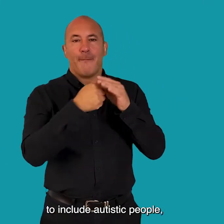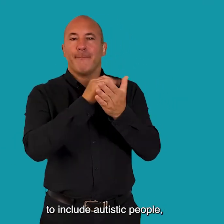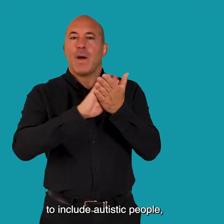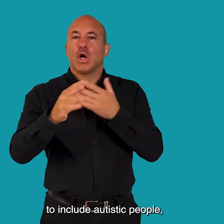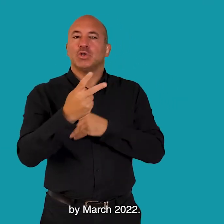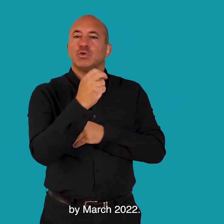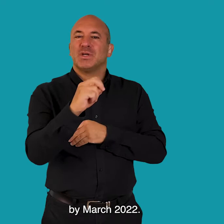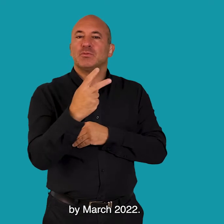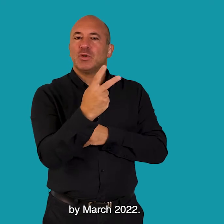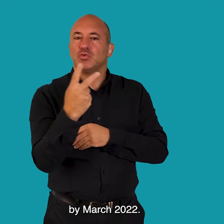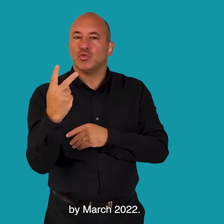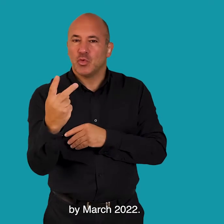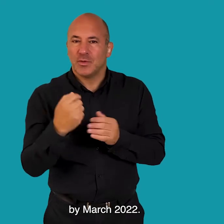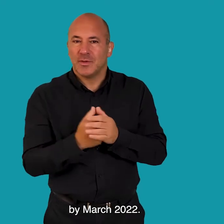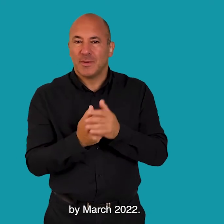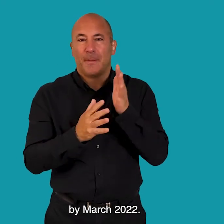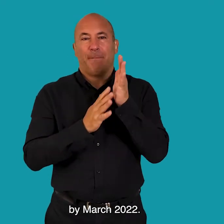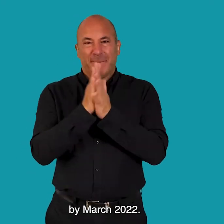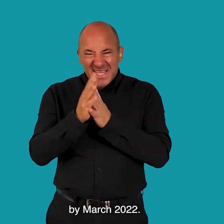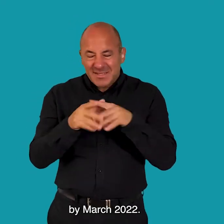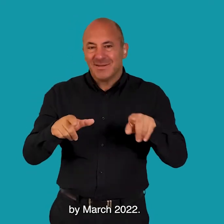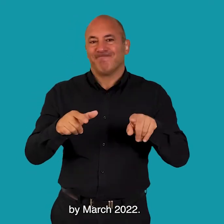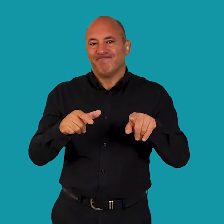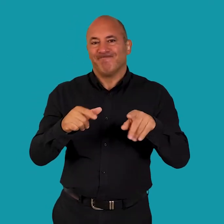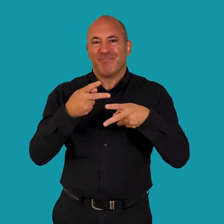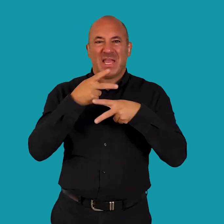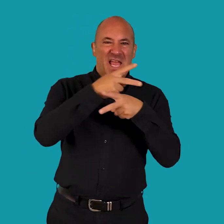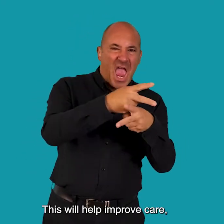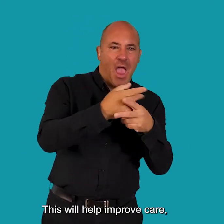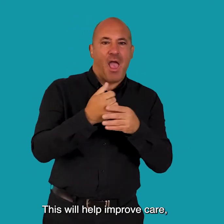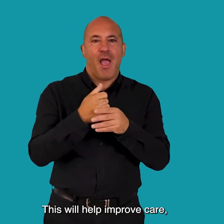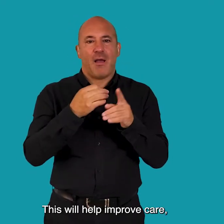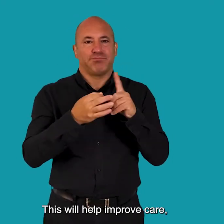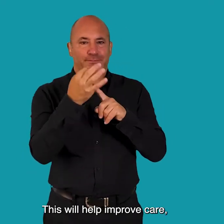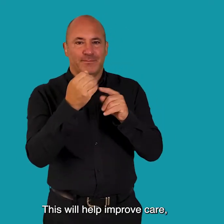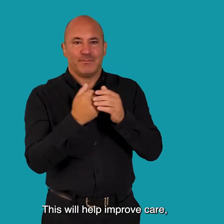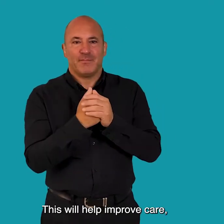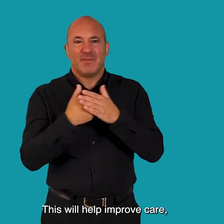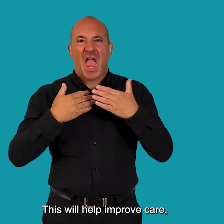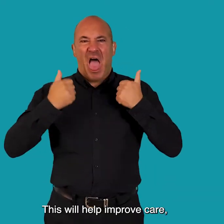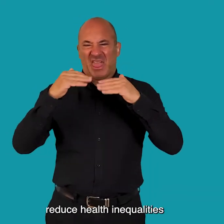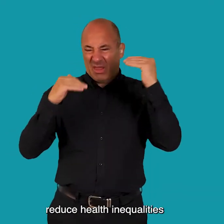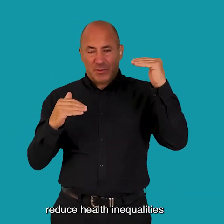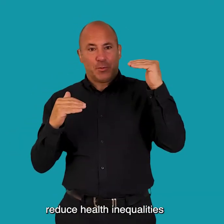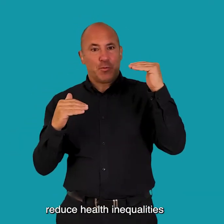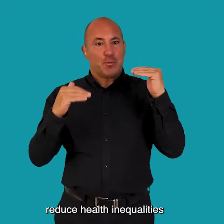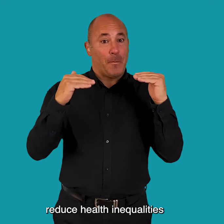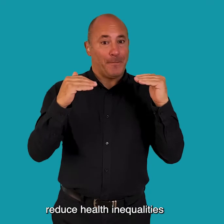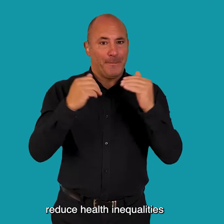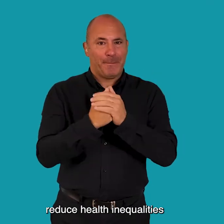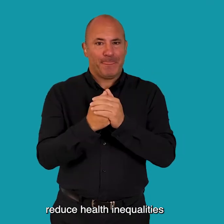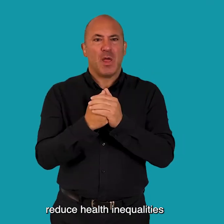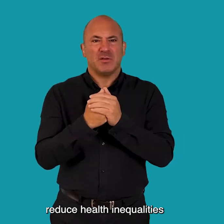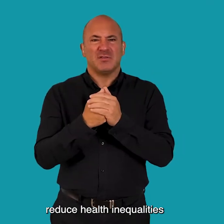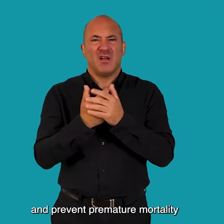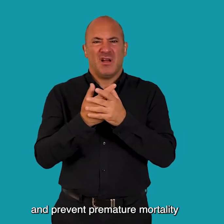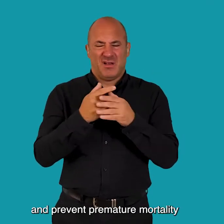people by March 2022. This will help improve care, reduce health inequalities and